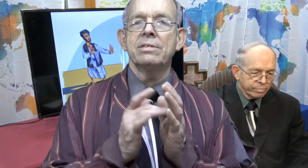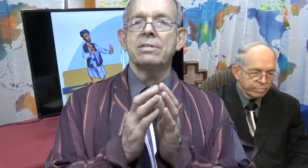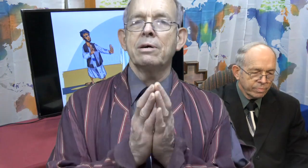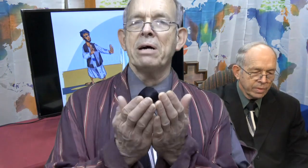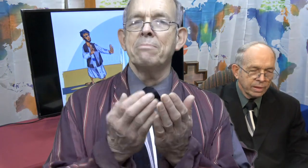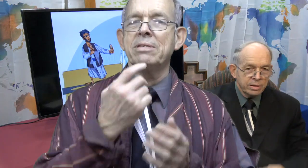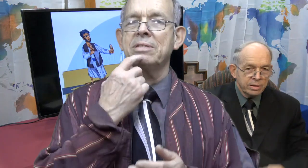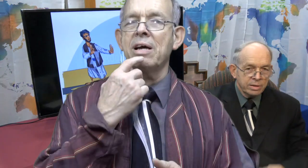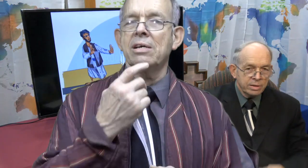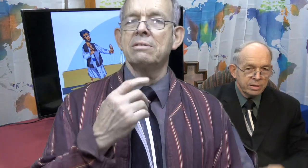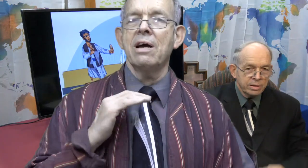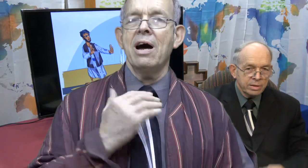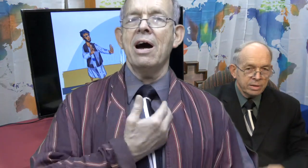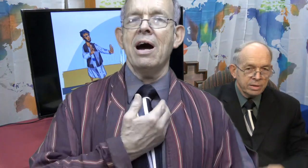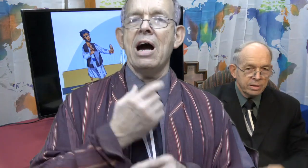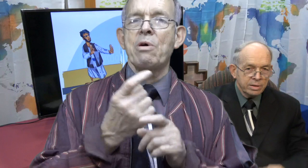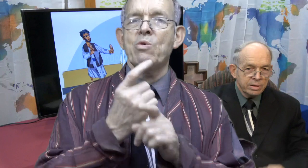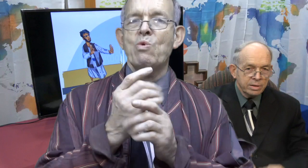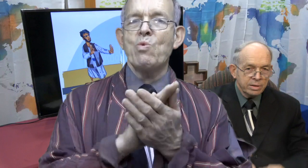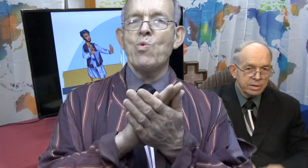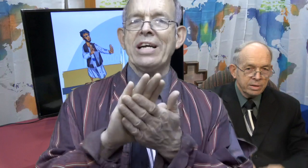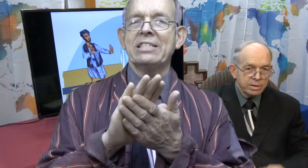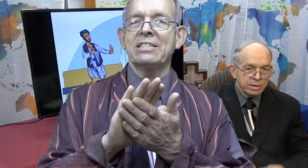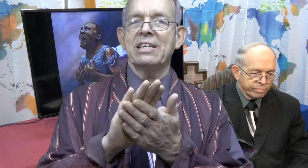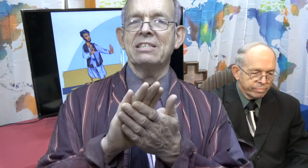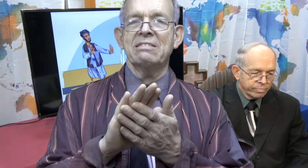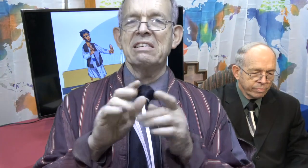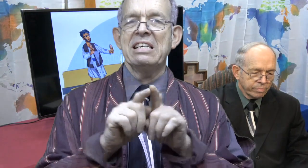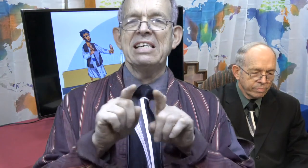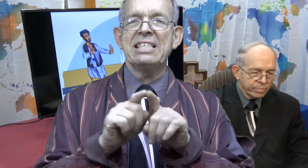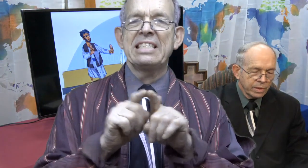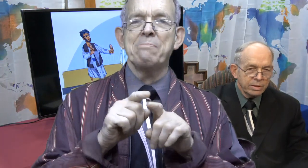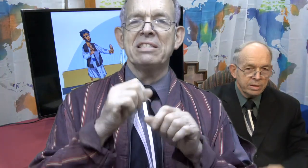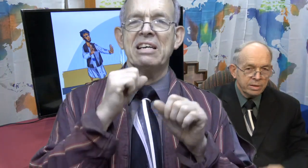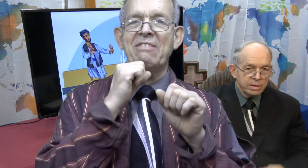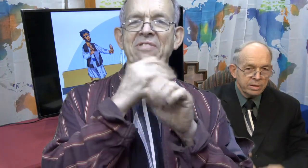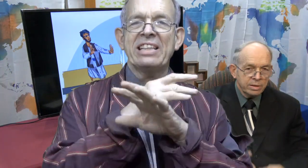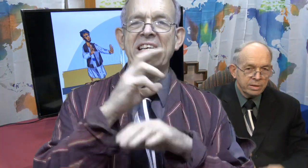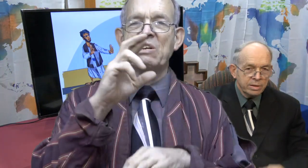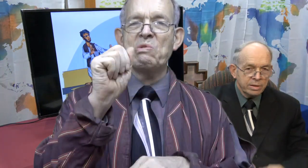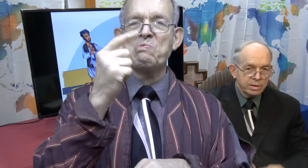The Bible says our righteousness is same as petty